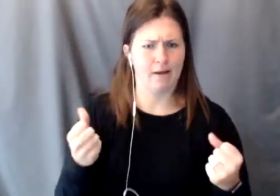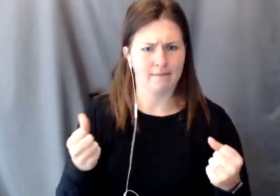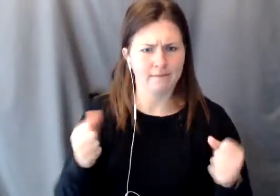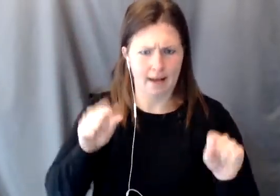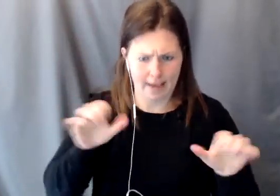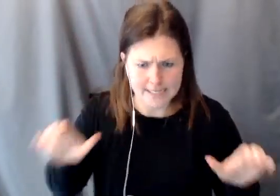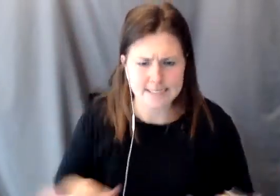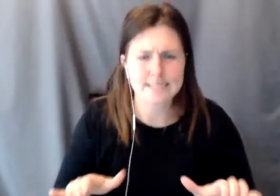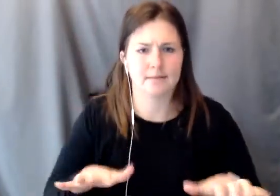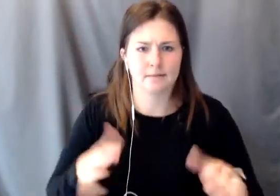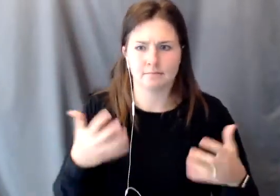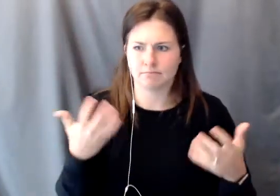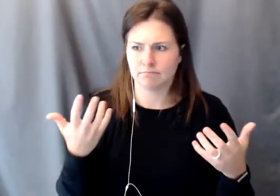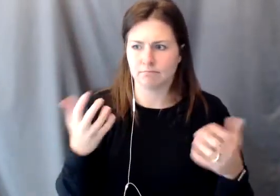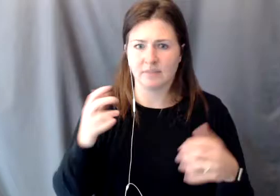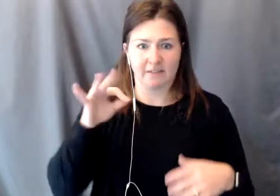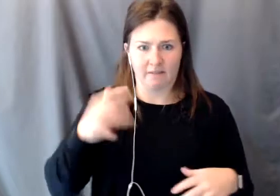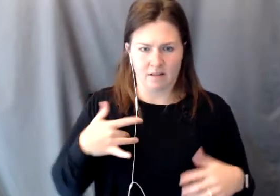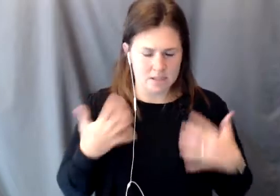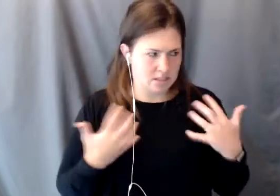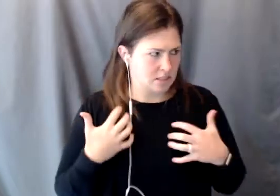believe I have the ability to do.